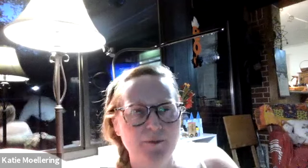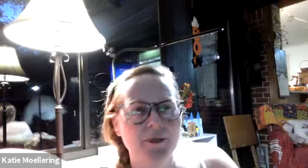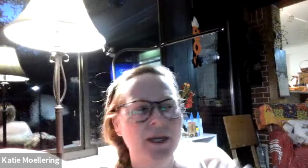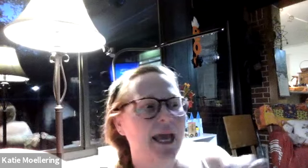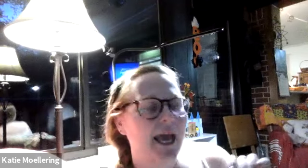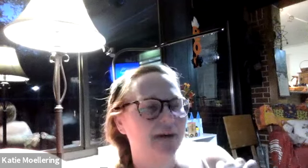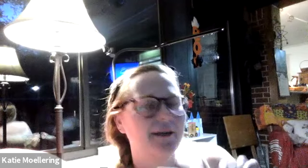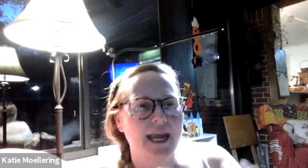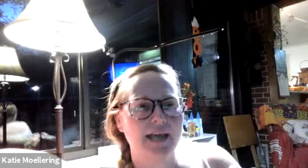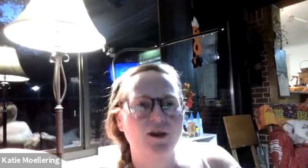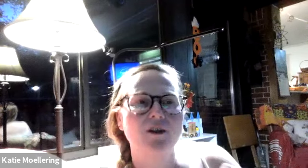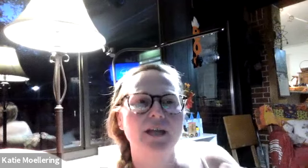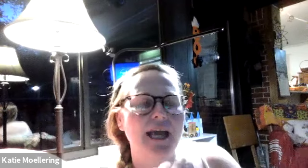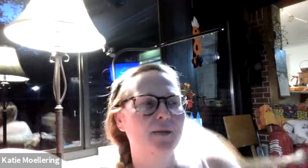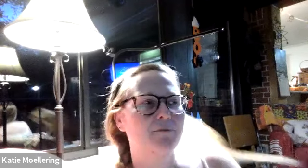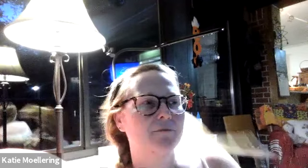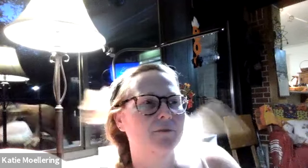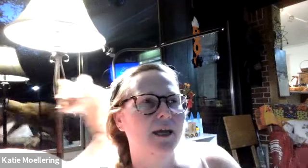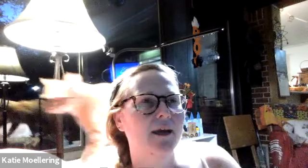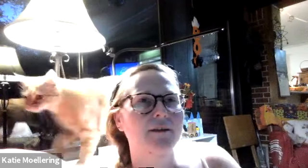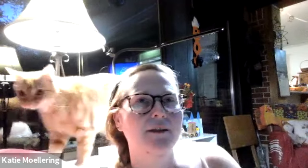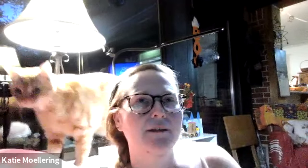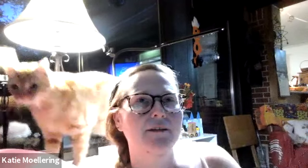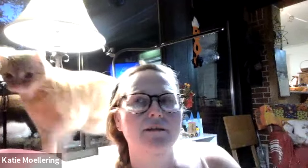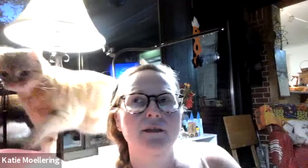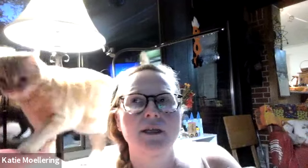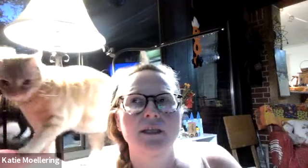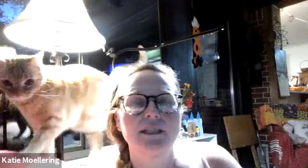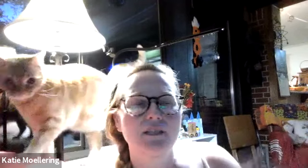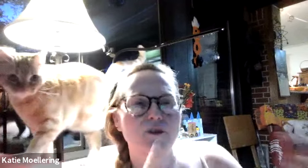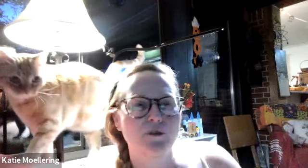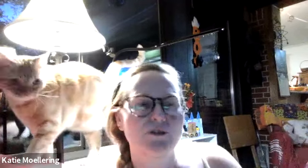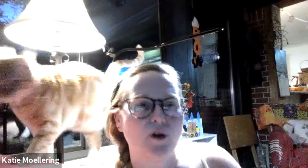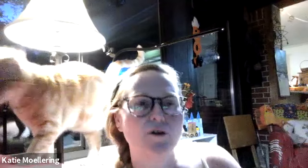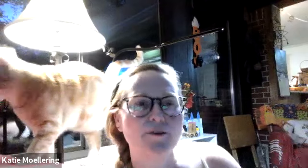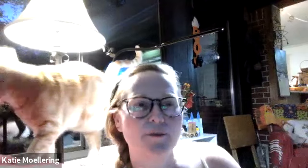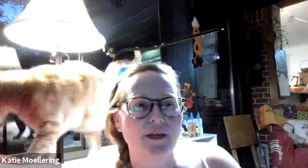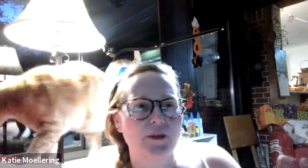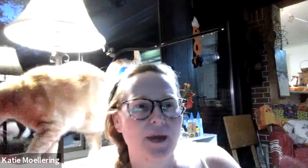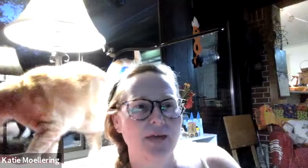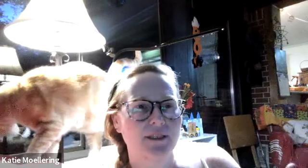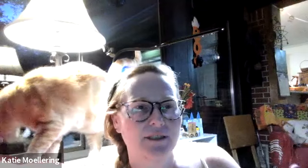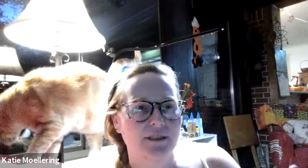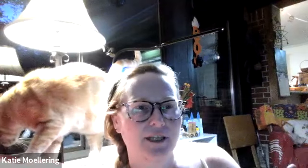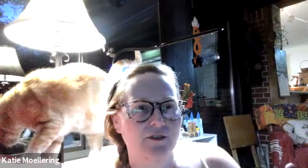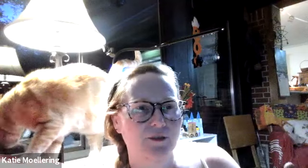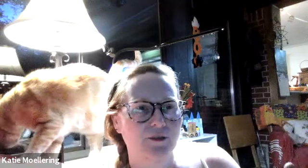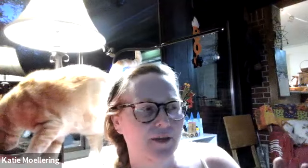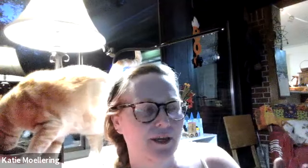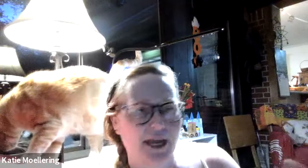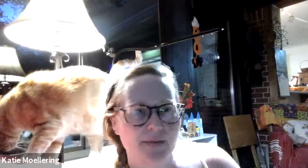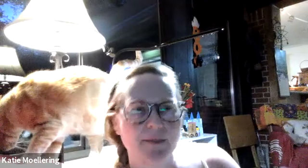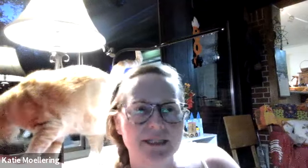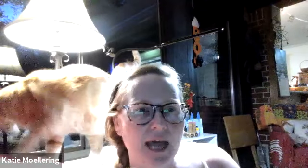Zoom how to add you, or like how to give you controls without you having to like do all the admin